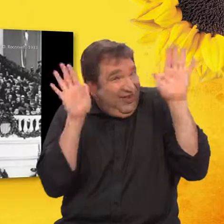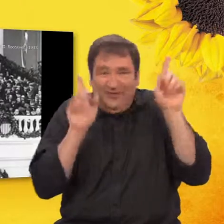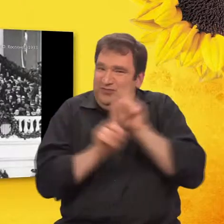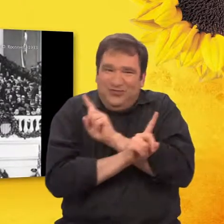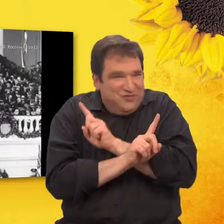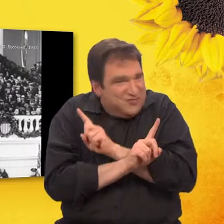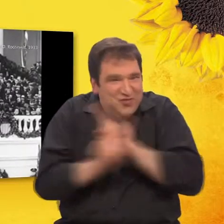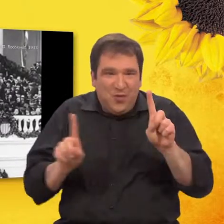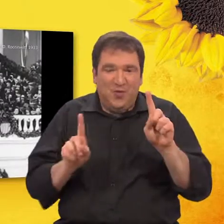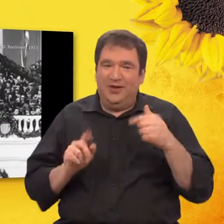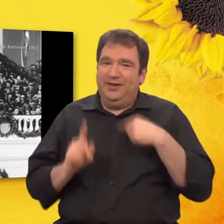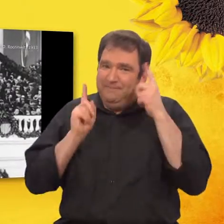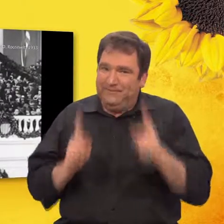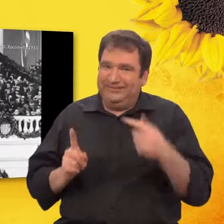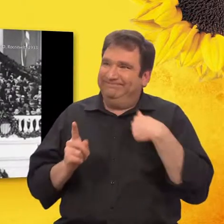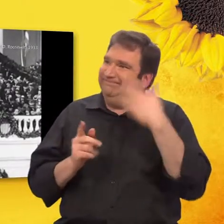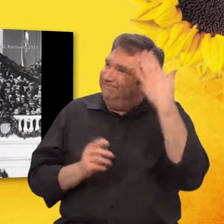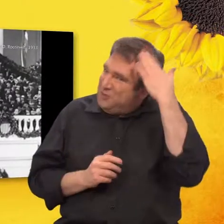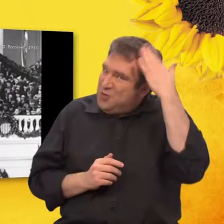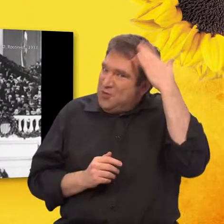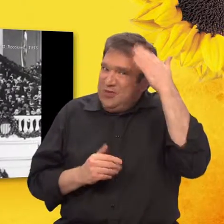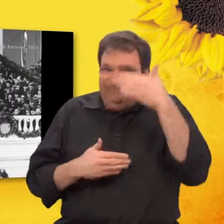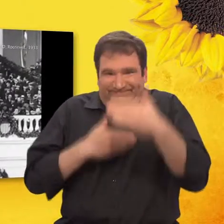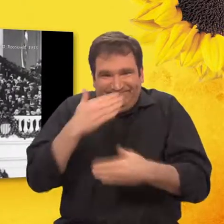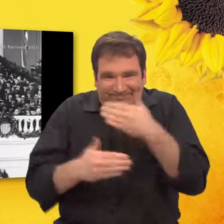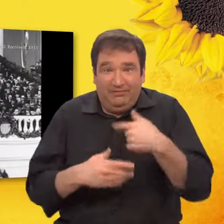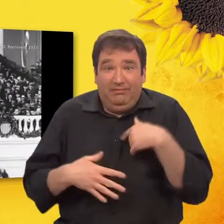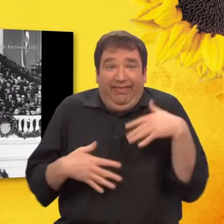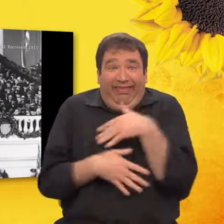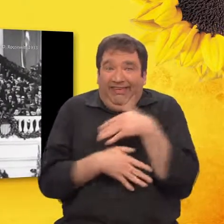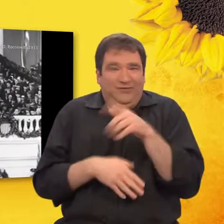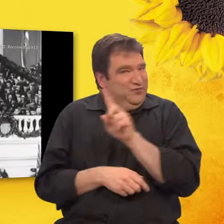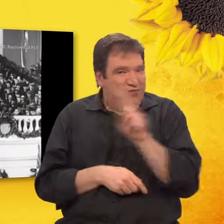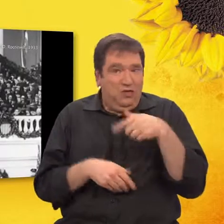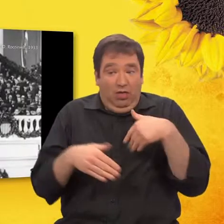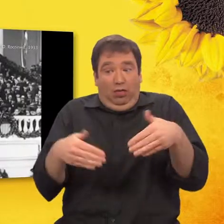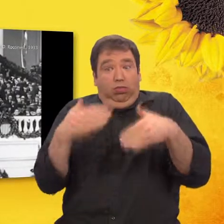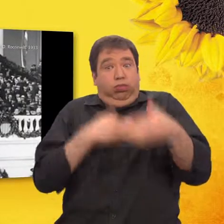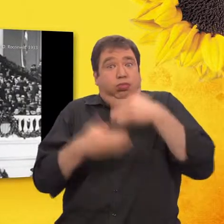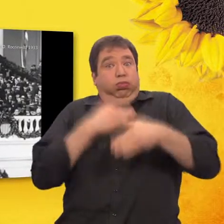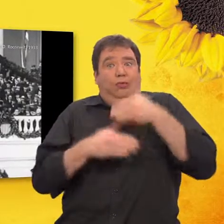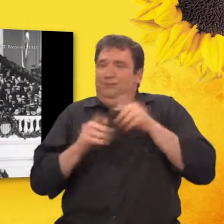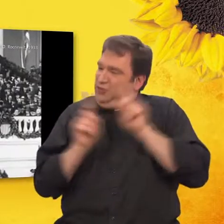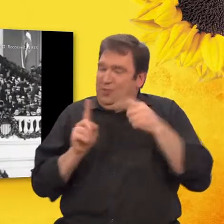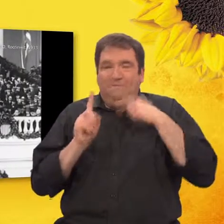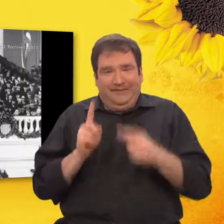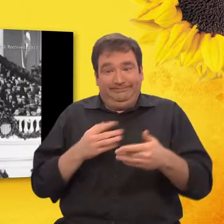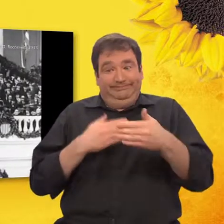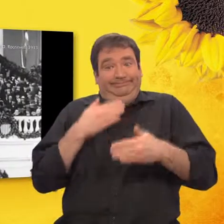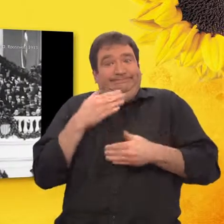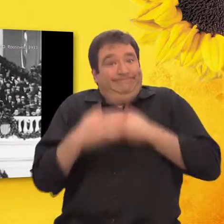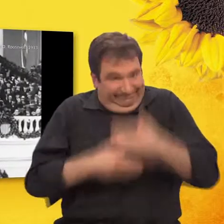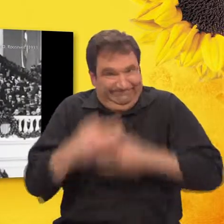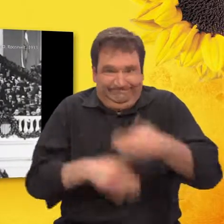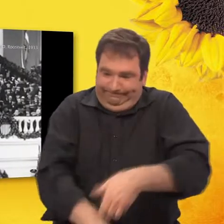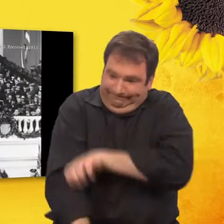fear itself, nameless, unreasoning, unjustified terror, which paralyzes needed